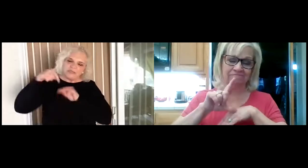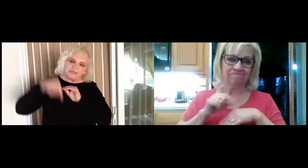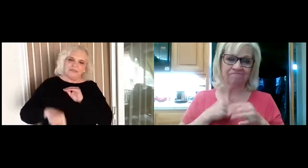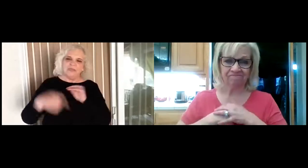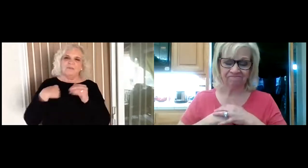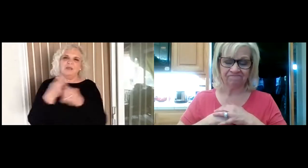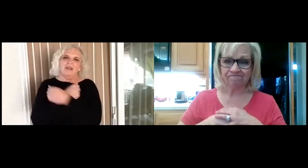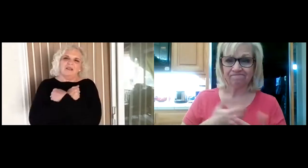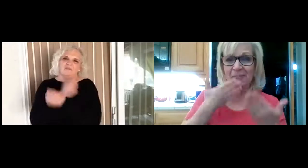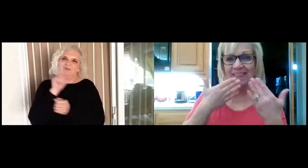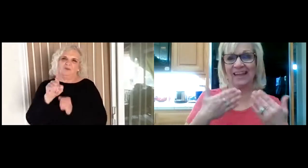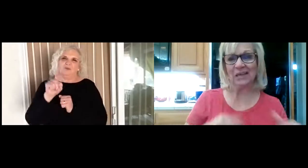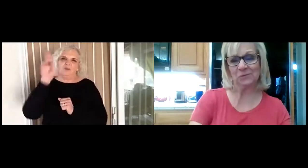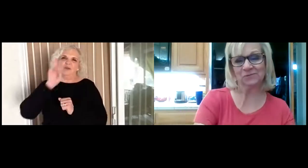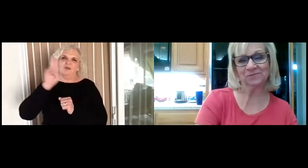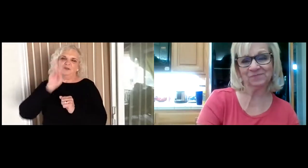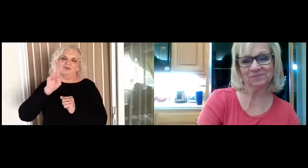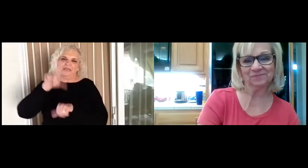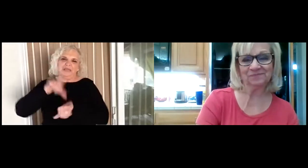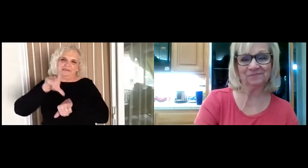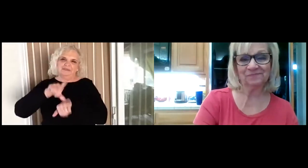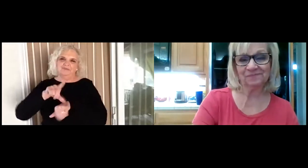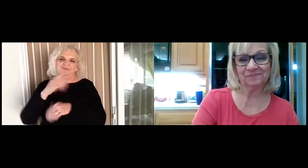Dan. Thank you.